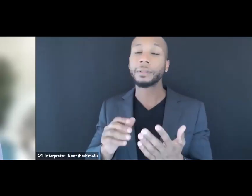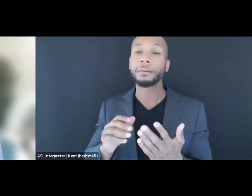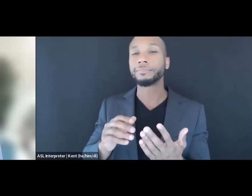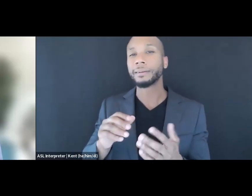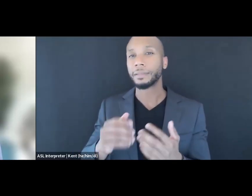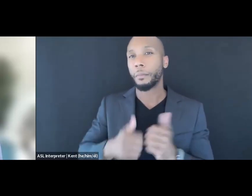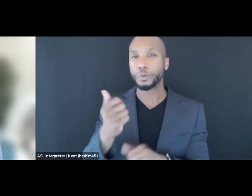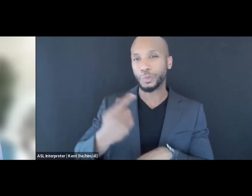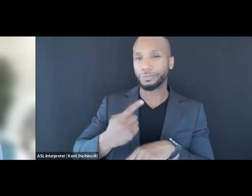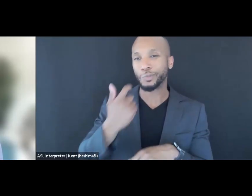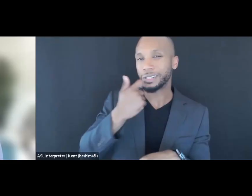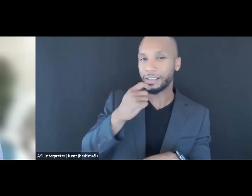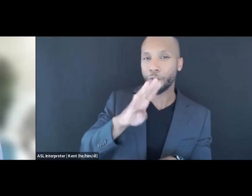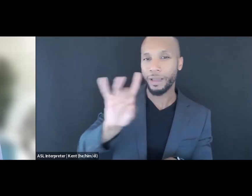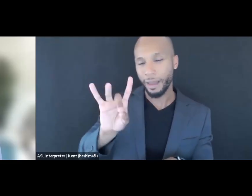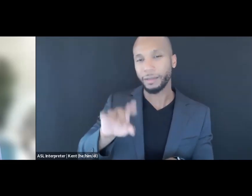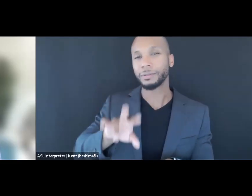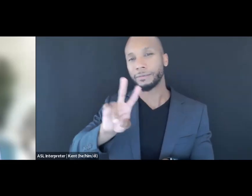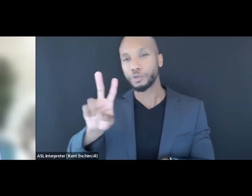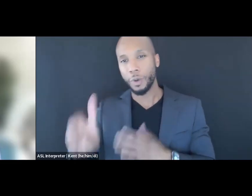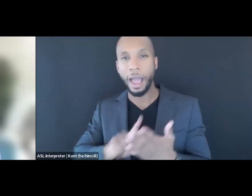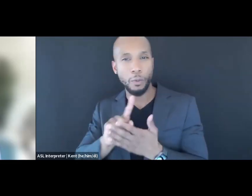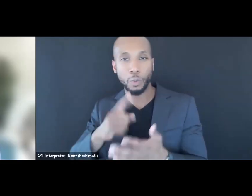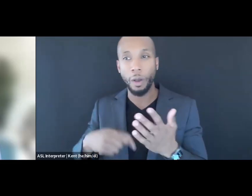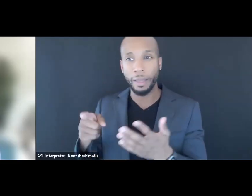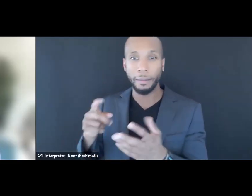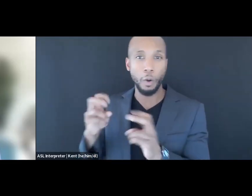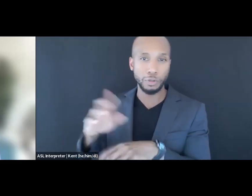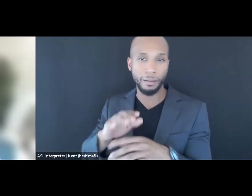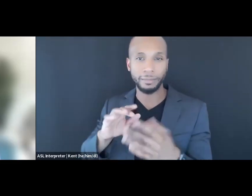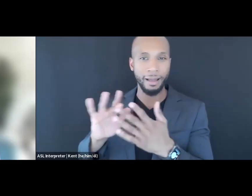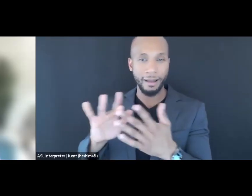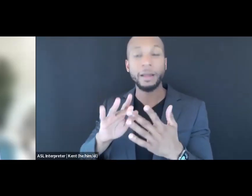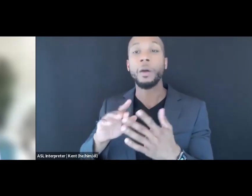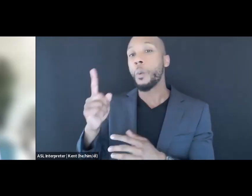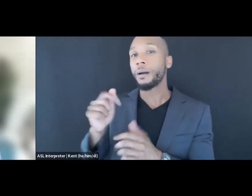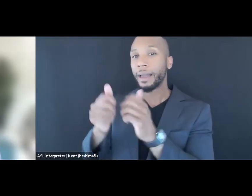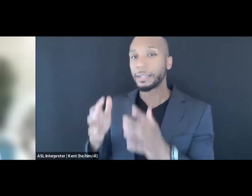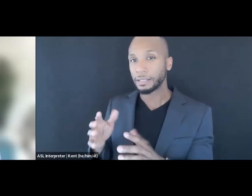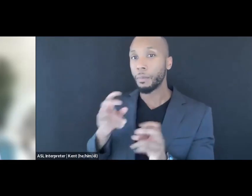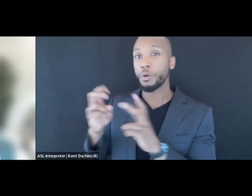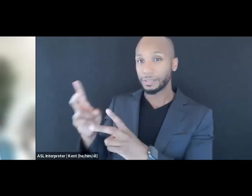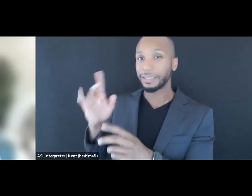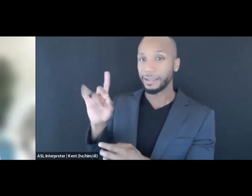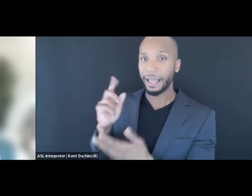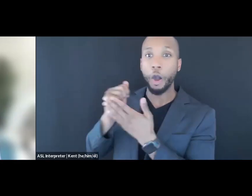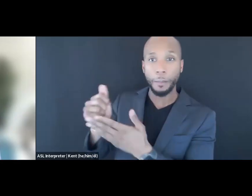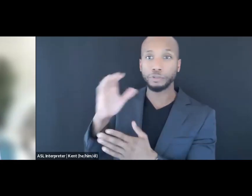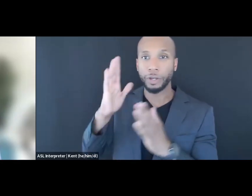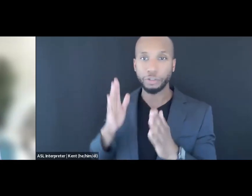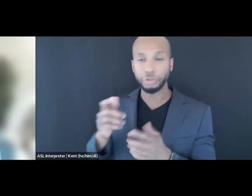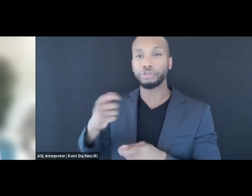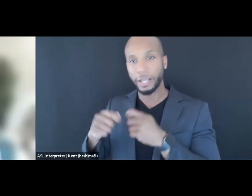48 or 72 hours of whatever they've posted online. And one of the candidates happened to post that they helped a stranger change a tire. So